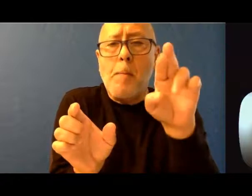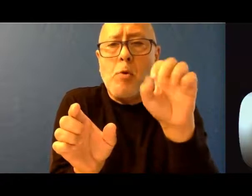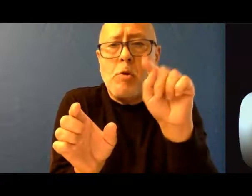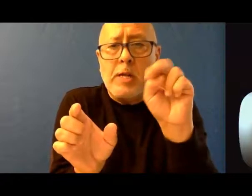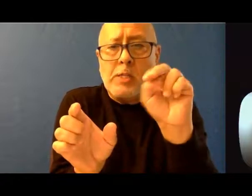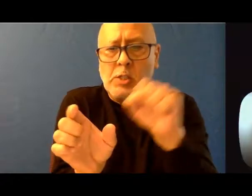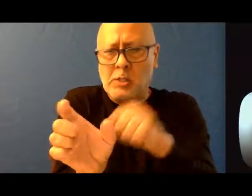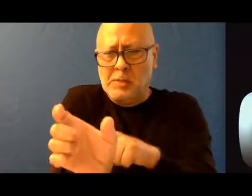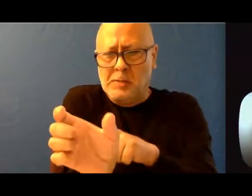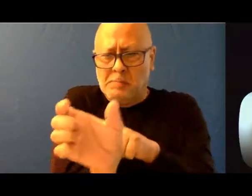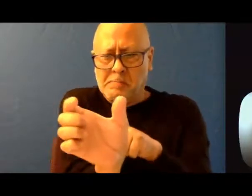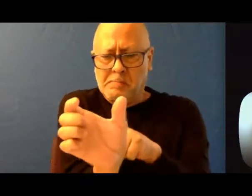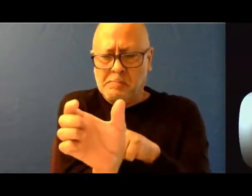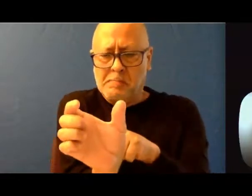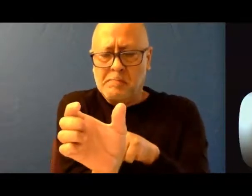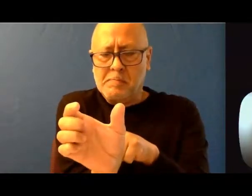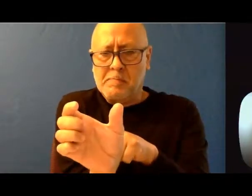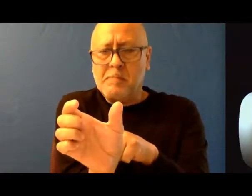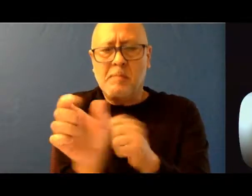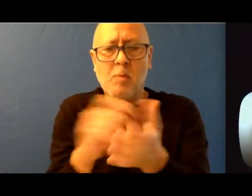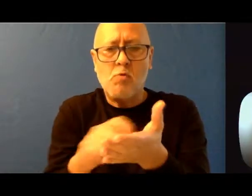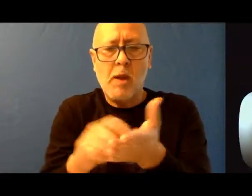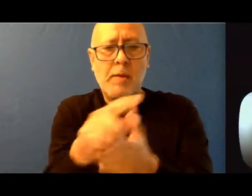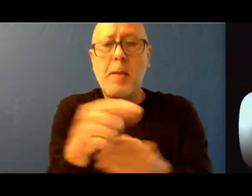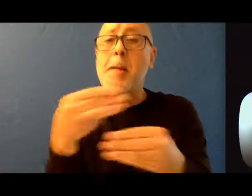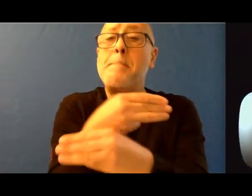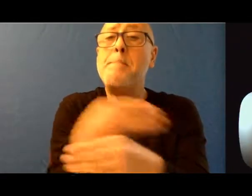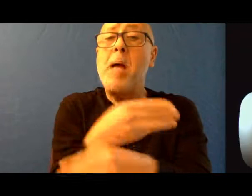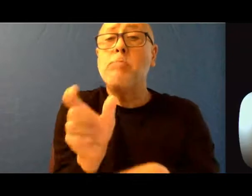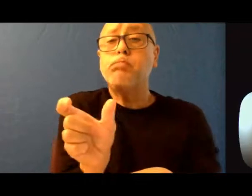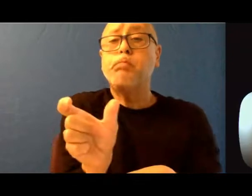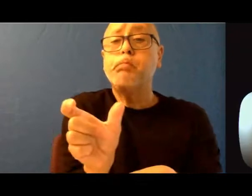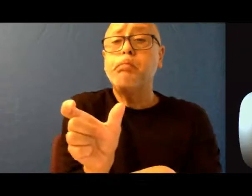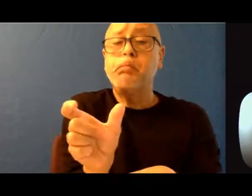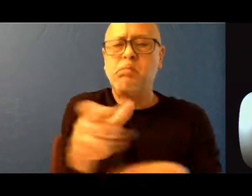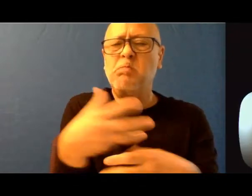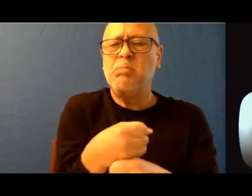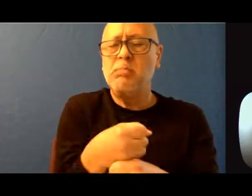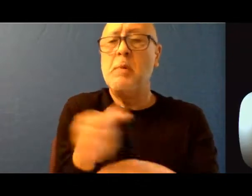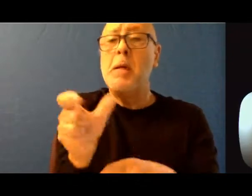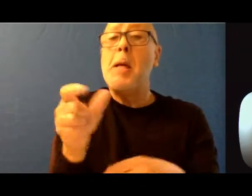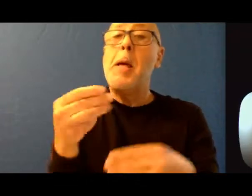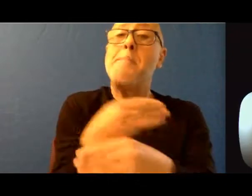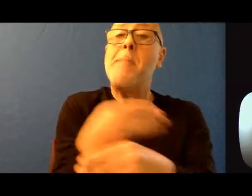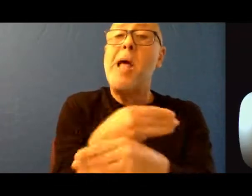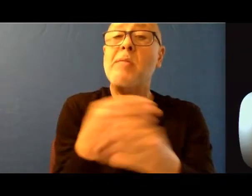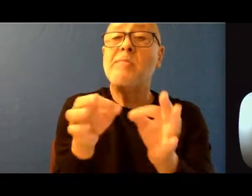go. A math, I'll even just simplify it. A math phrase